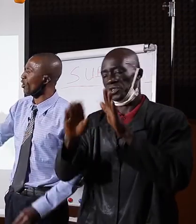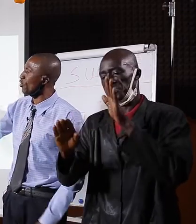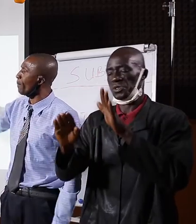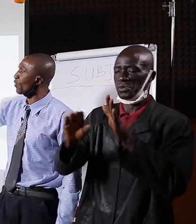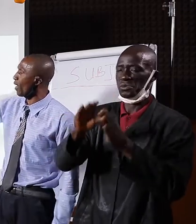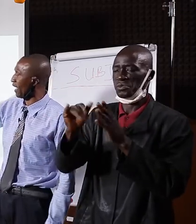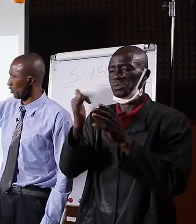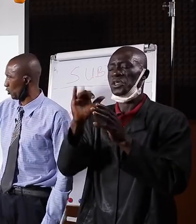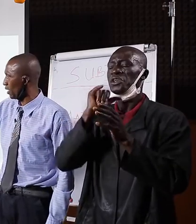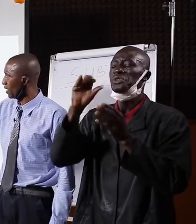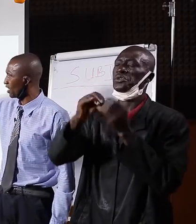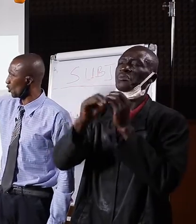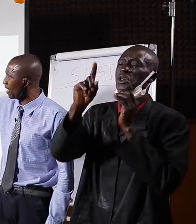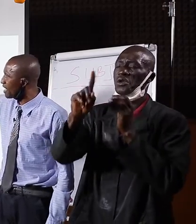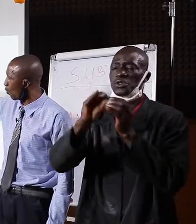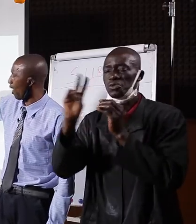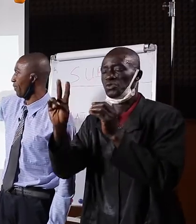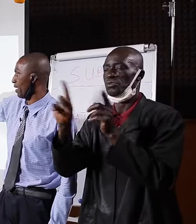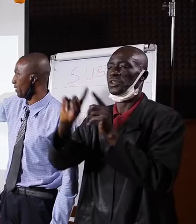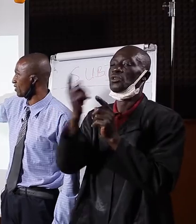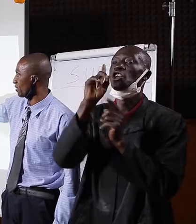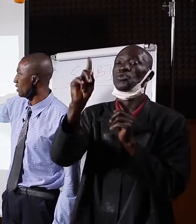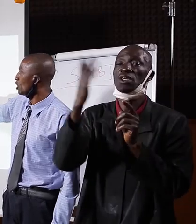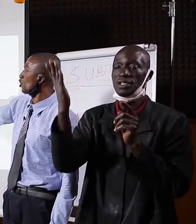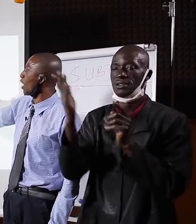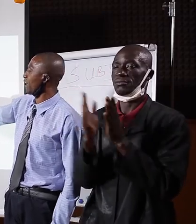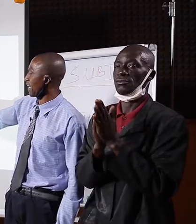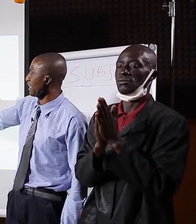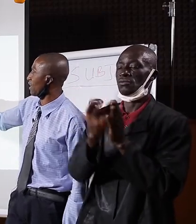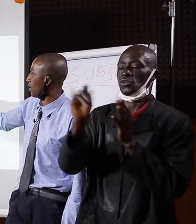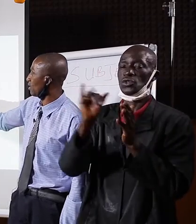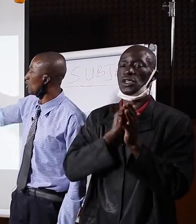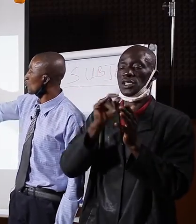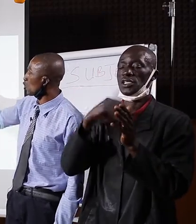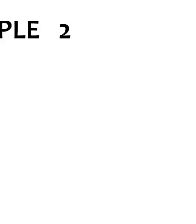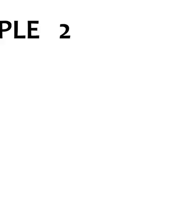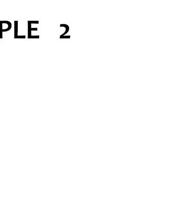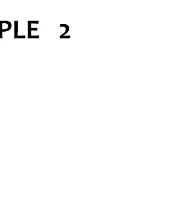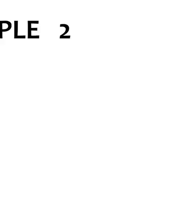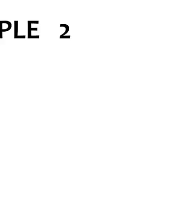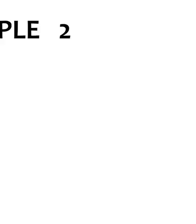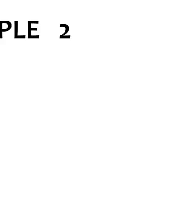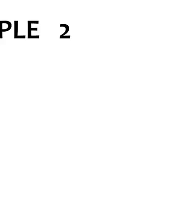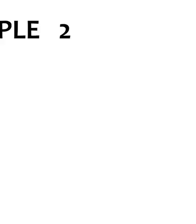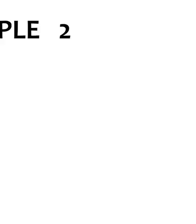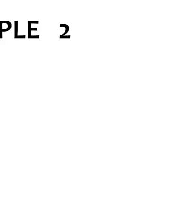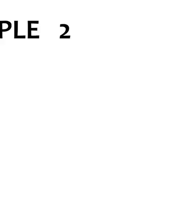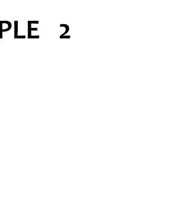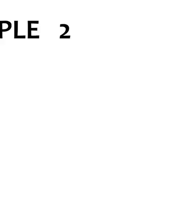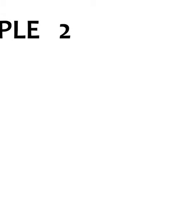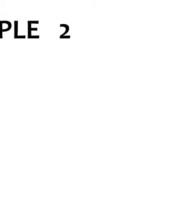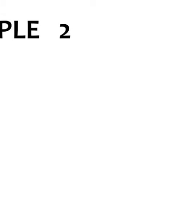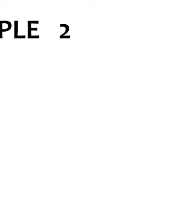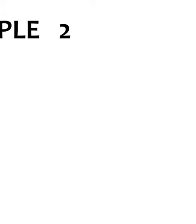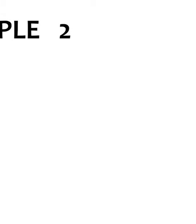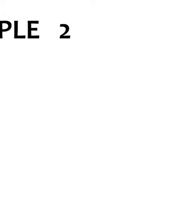They are not numbered 1 and 2. It's only 1 there, please. So I take that again. 2 over x minus 1